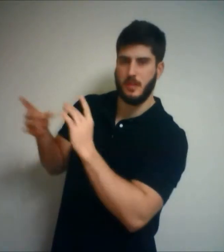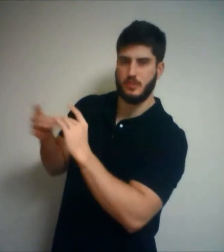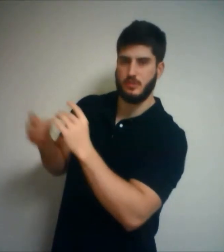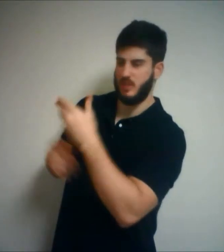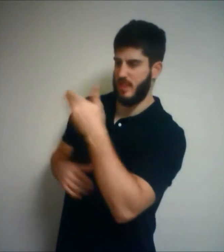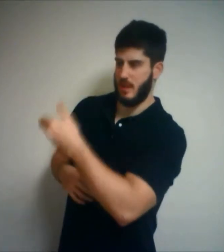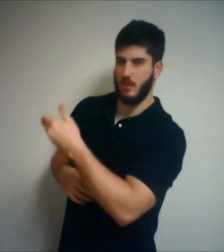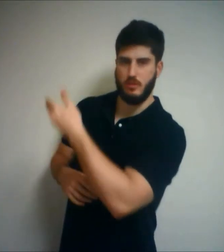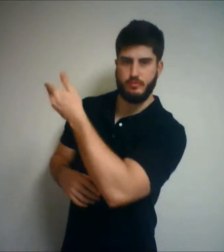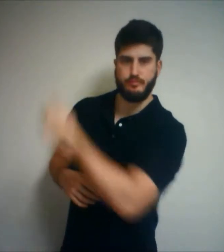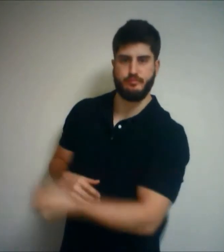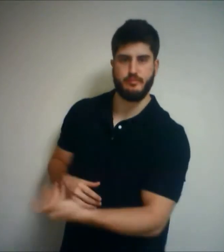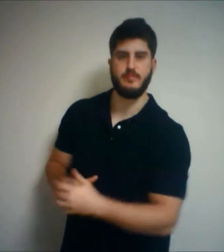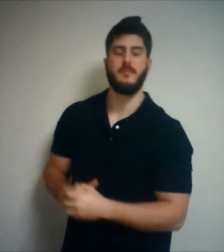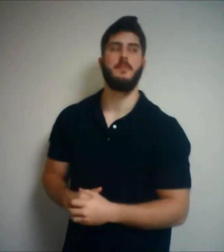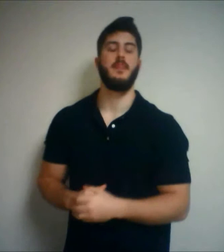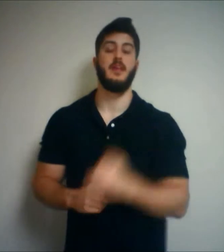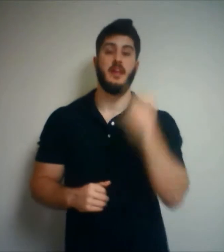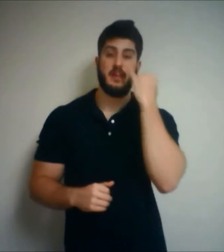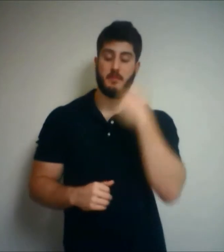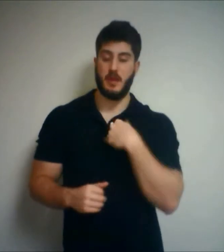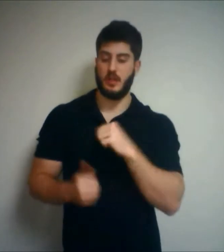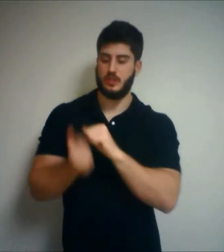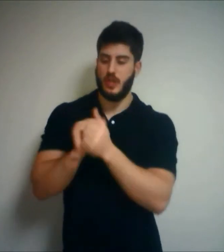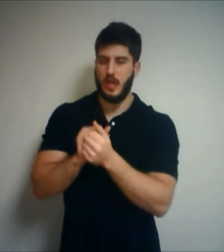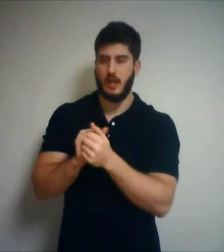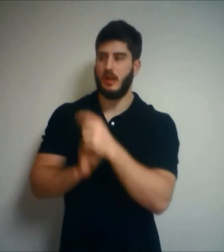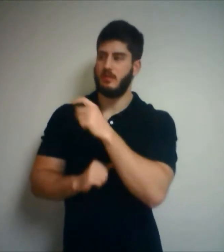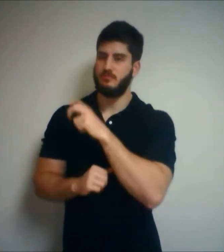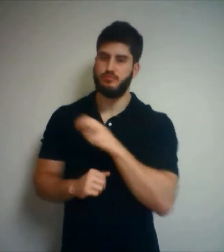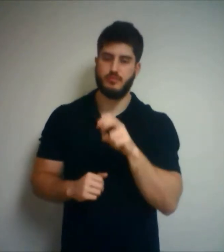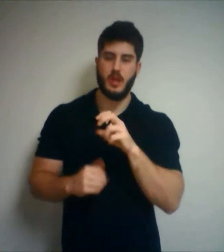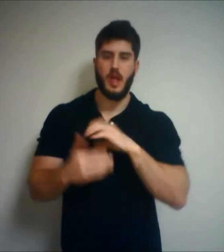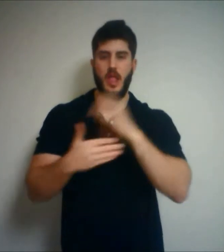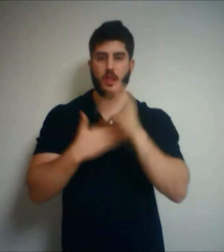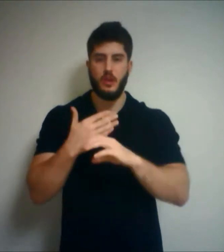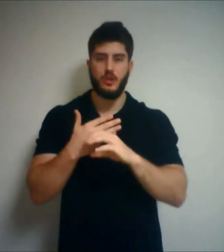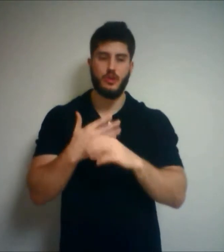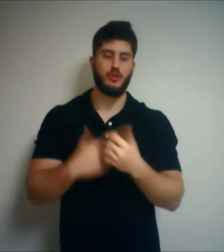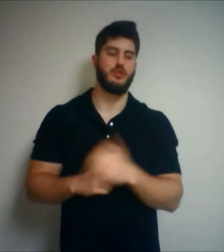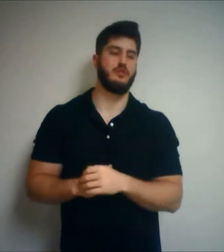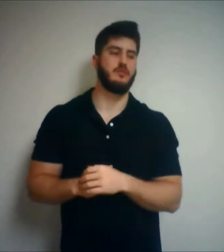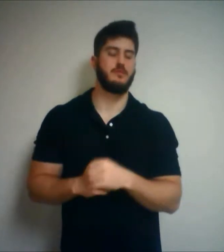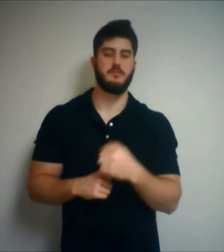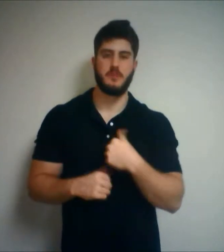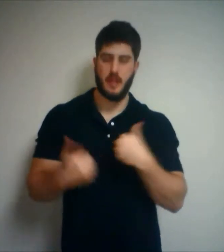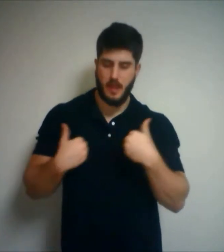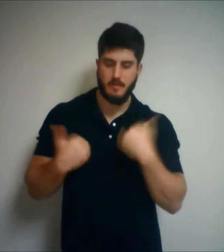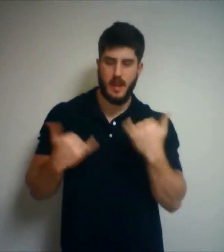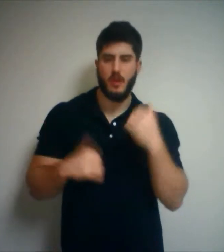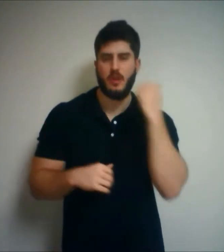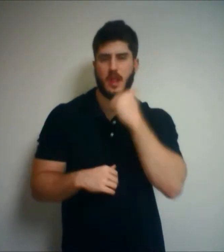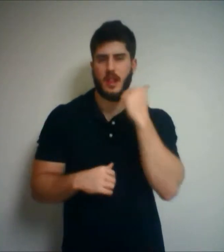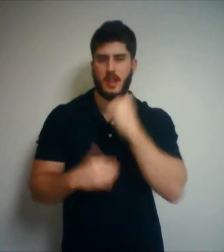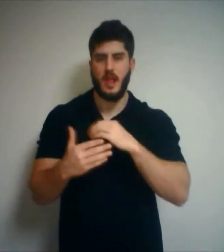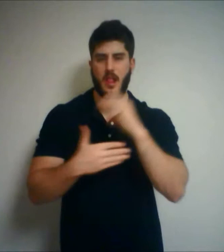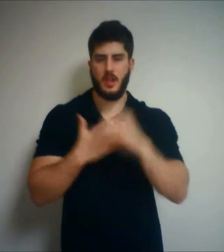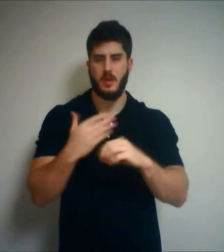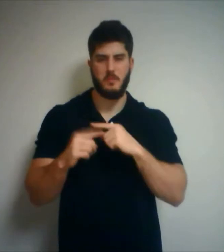half. If I switch to calendar view, I have at the moment a daily calendar, but as we've seen earlier, I could